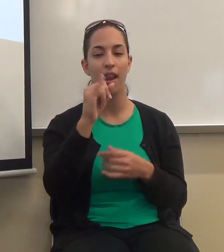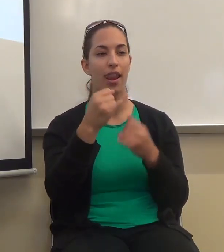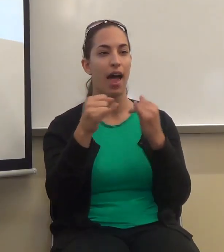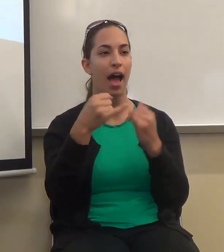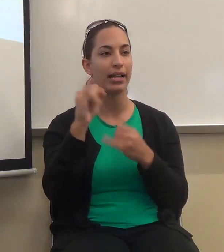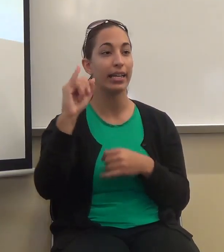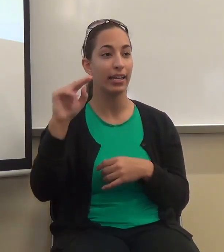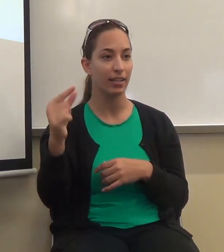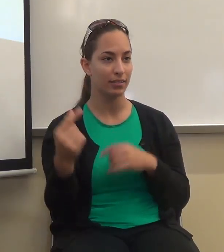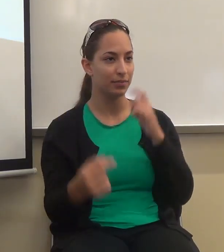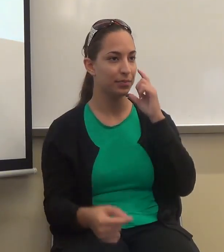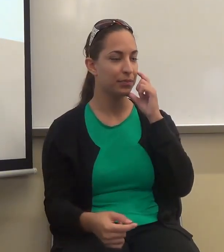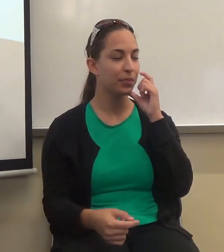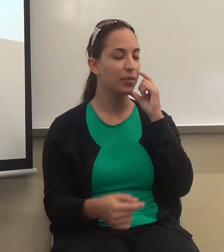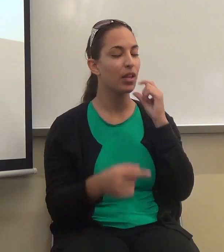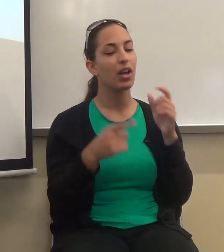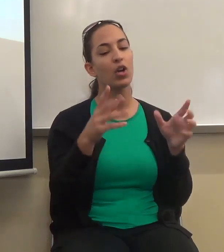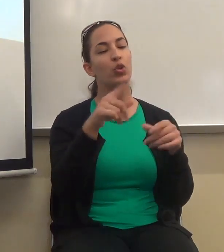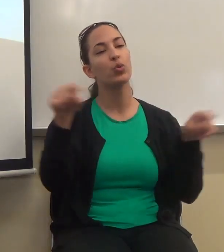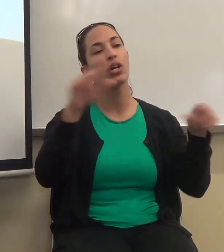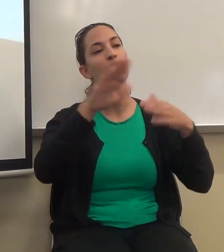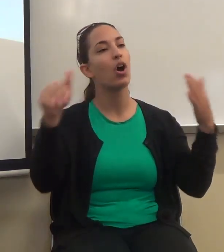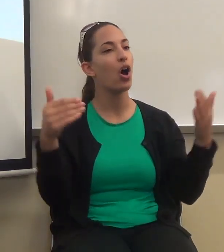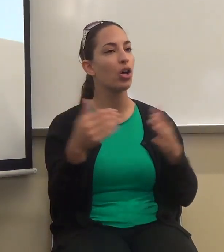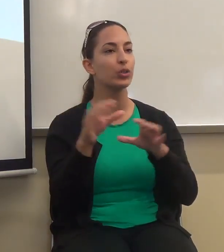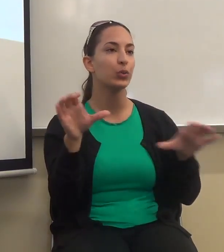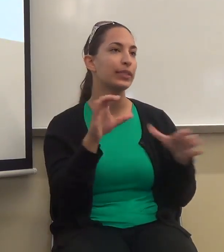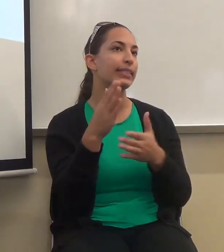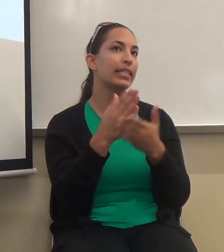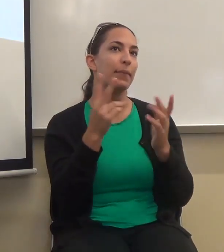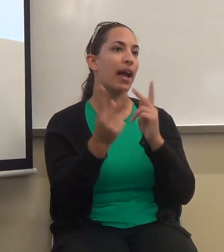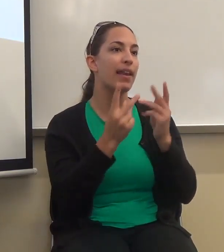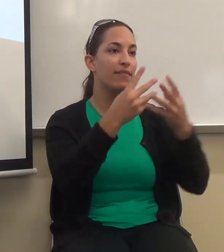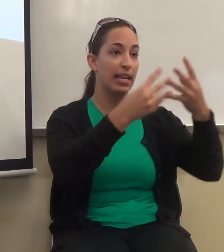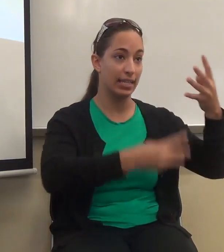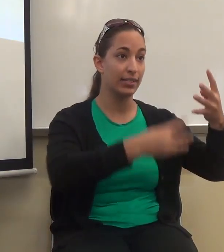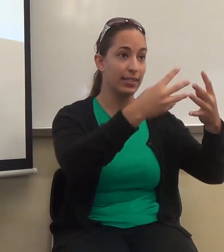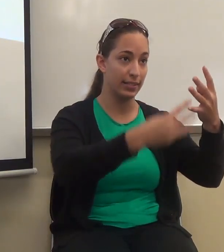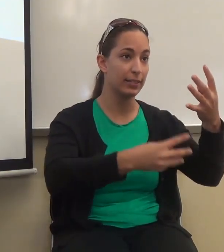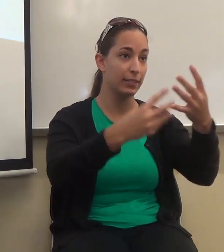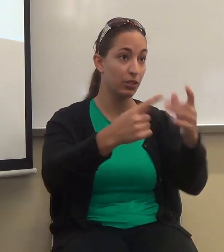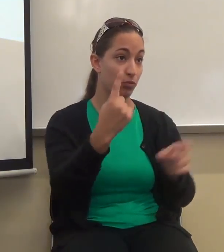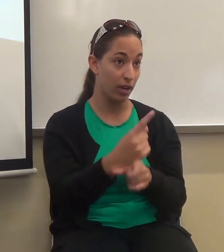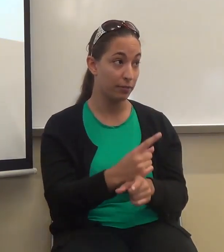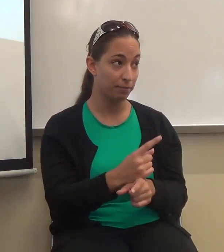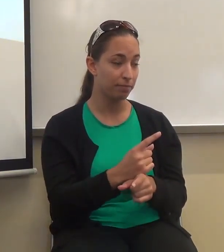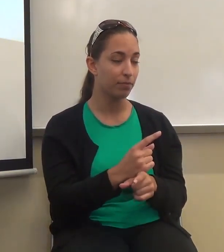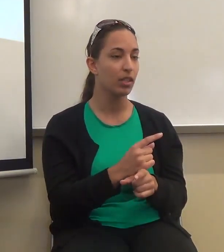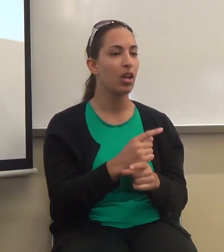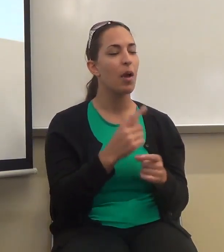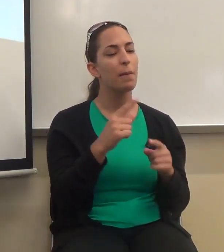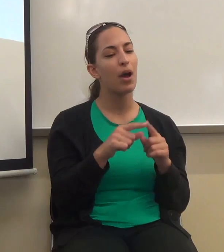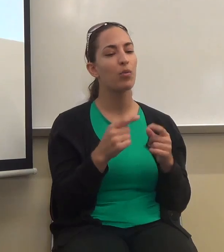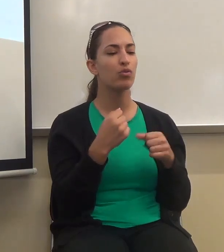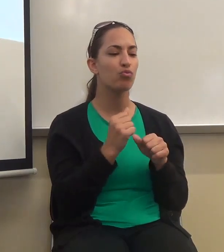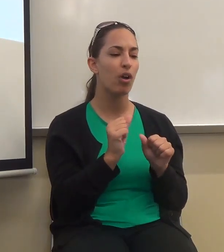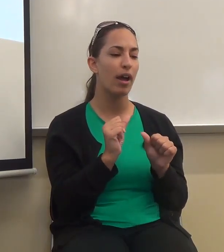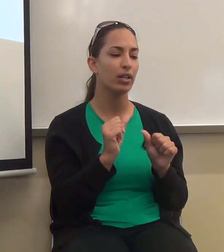are all doing some kind of list as part of your annotation, but we're trying to get those